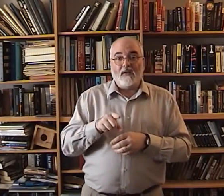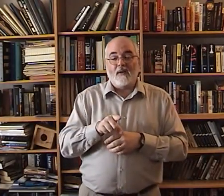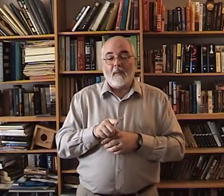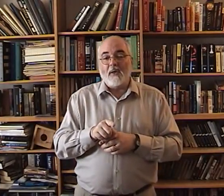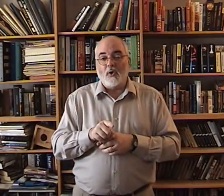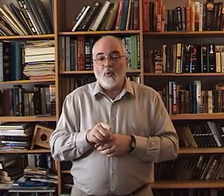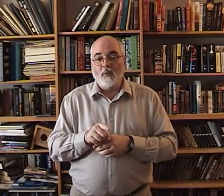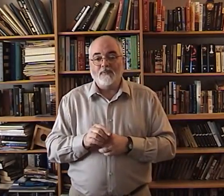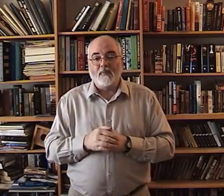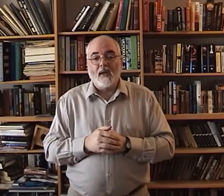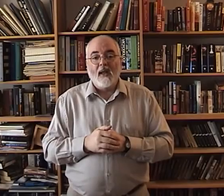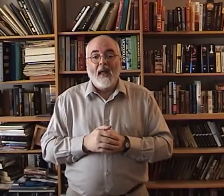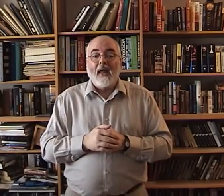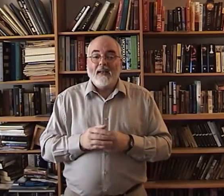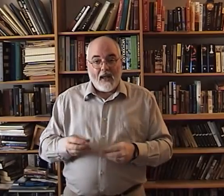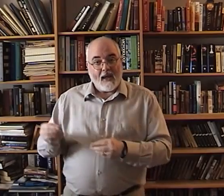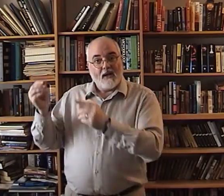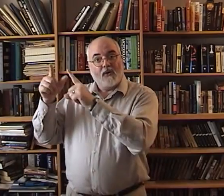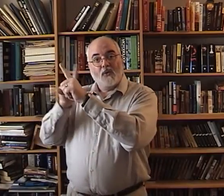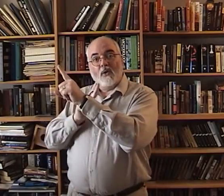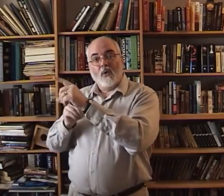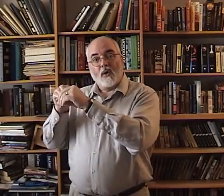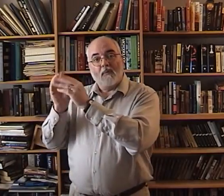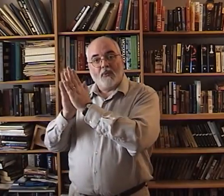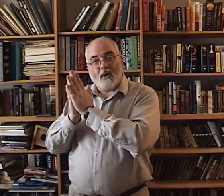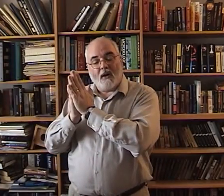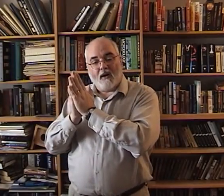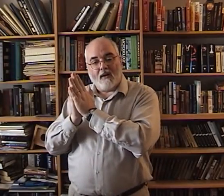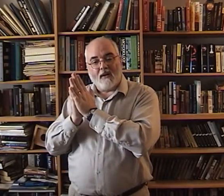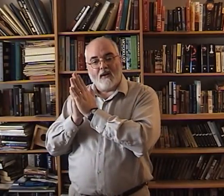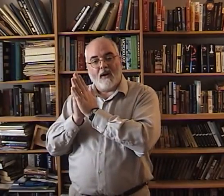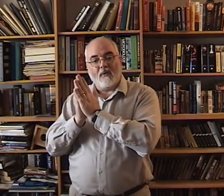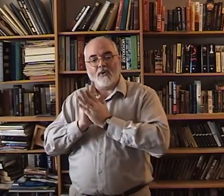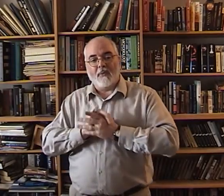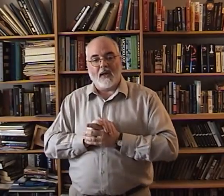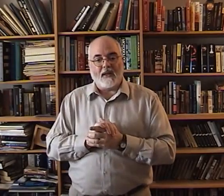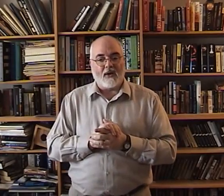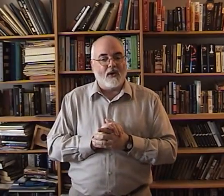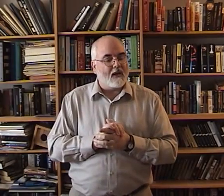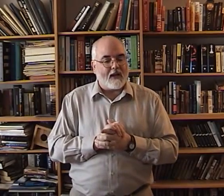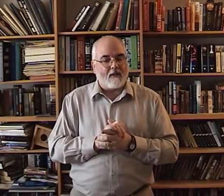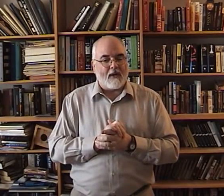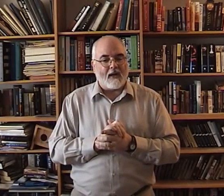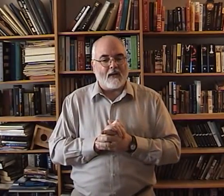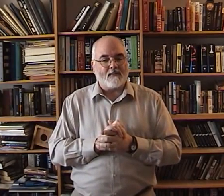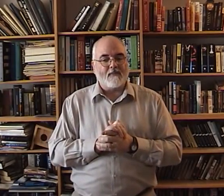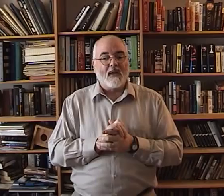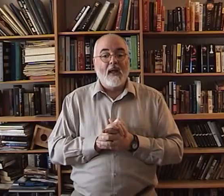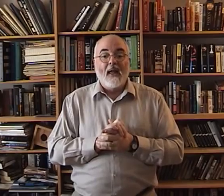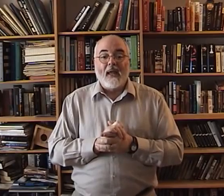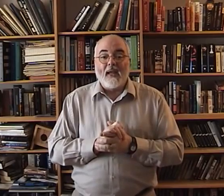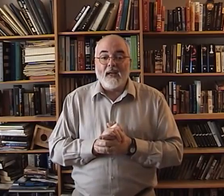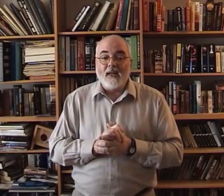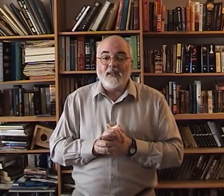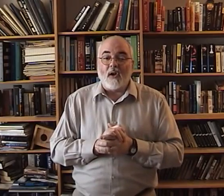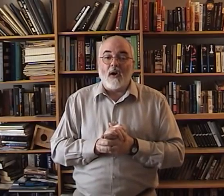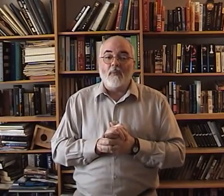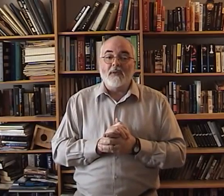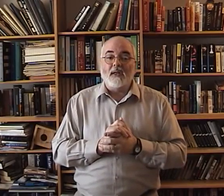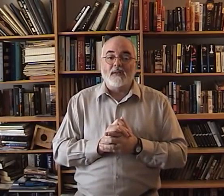That'd be you. Take it to the Lord in prayer. All right, we should be getting that good at that by now. In his arms he'll